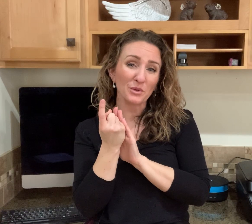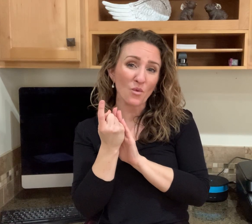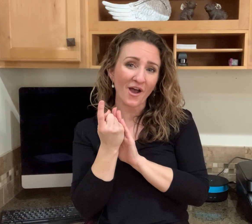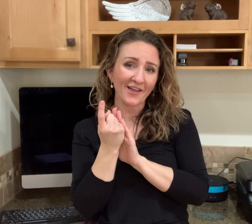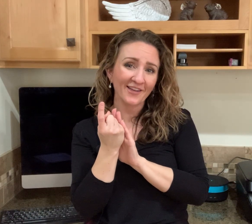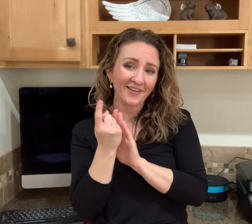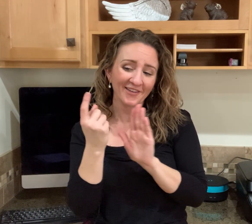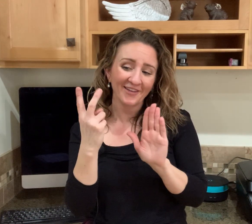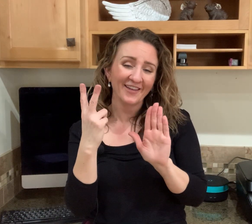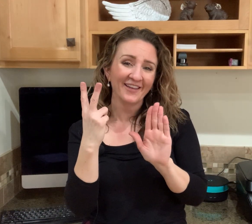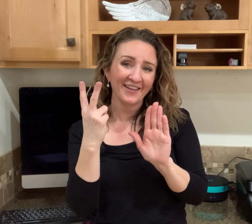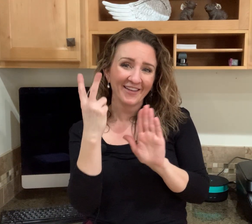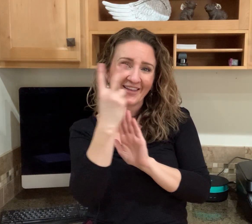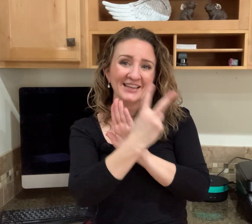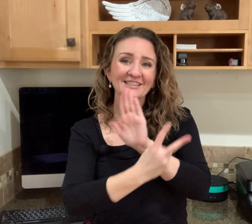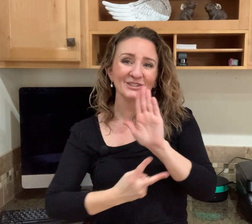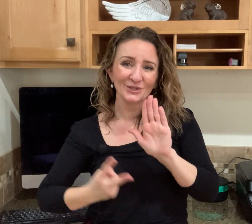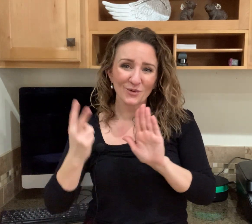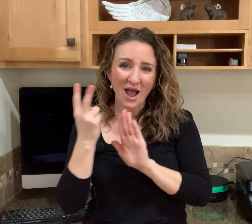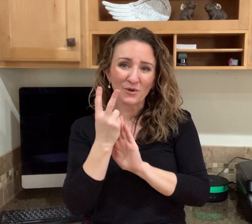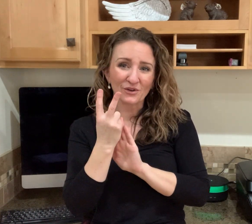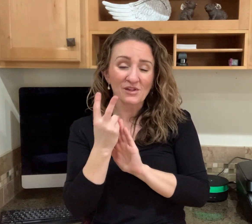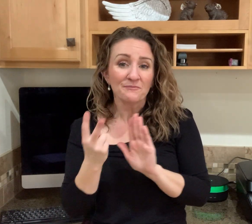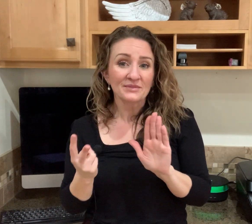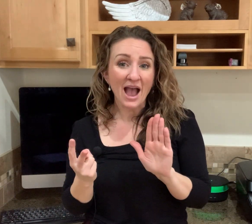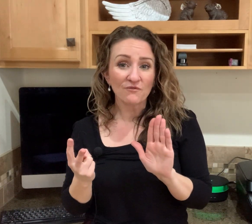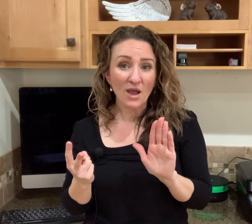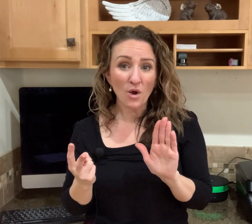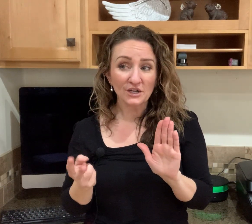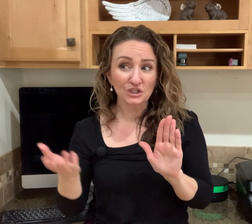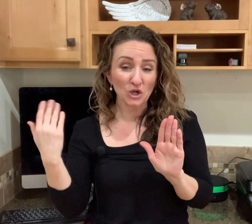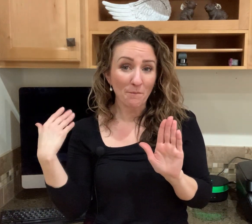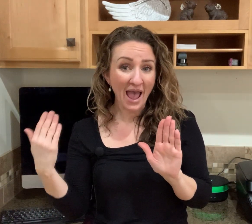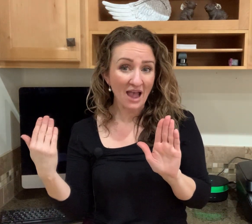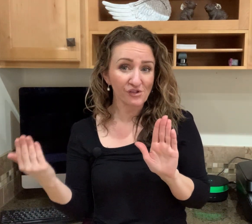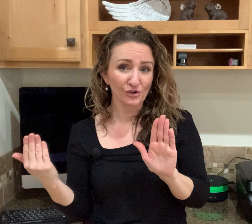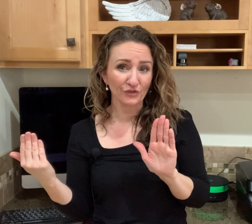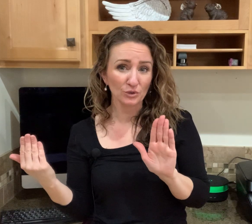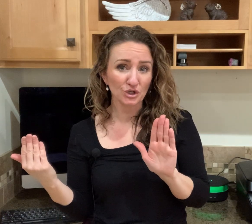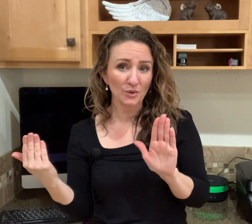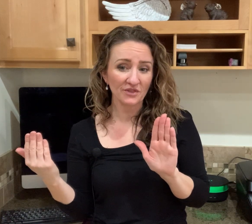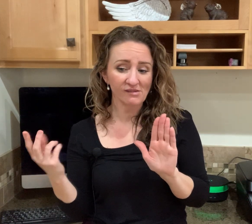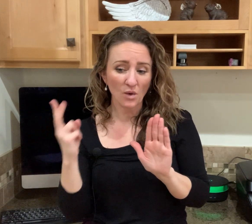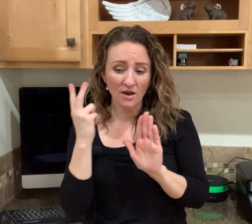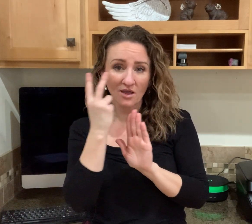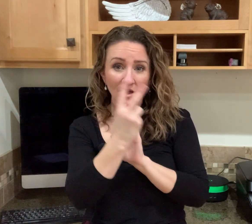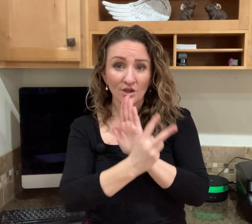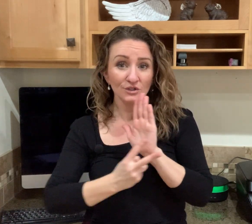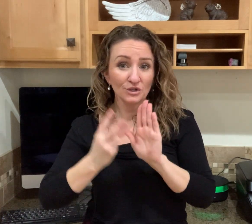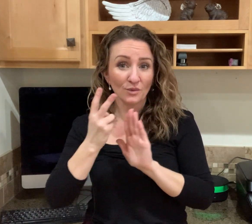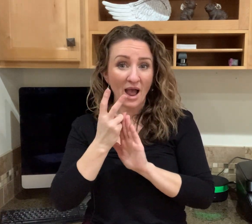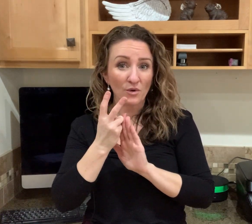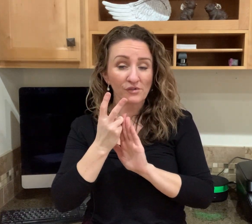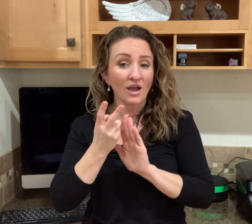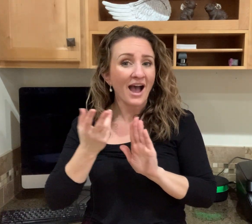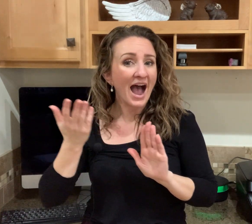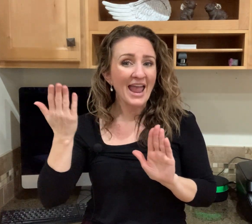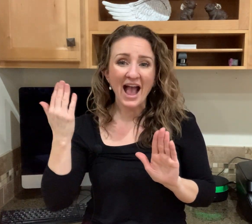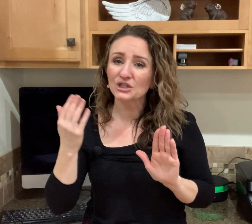what? 2 hours. Now, if I wanted to show past or future with this one, 2 hours, I